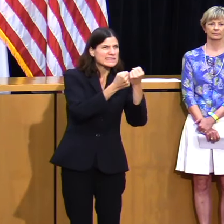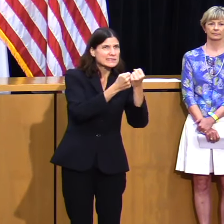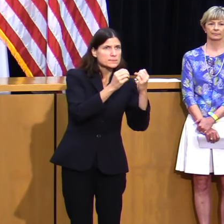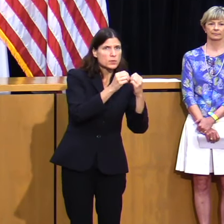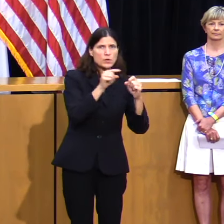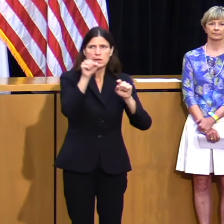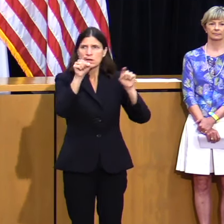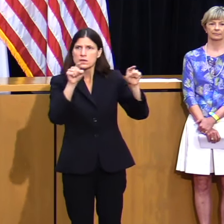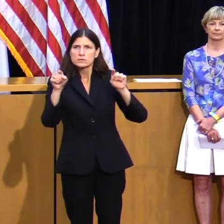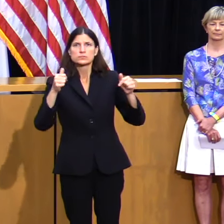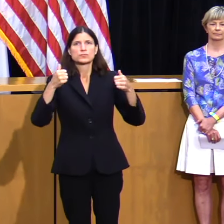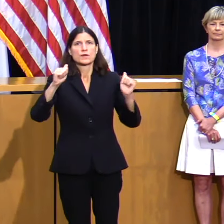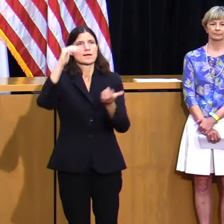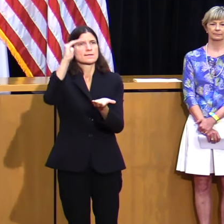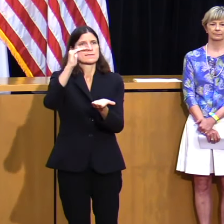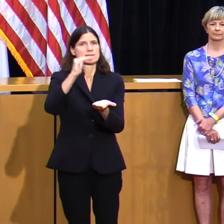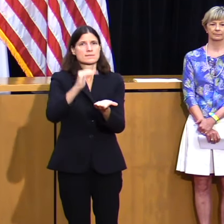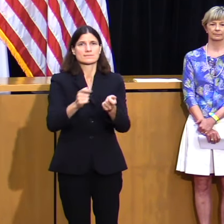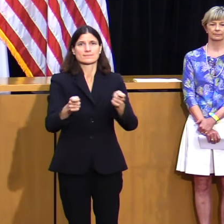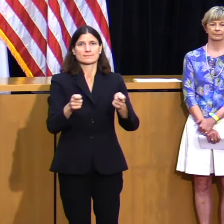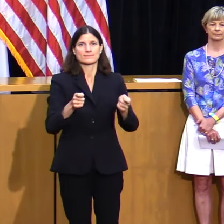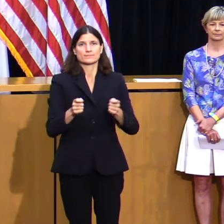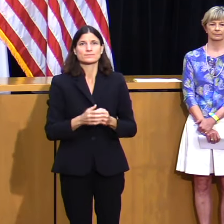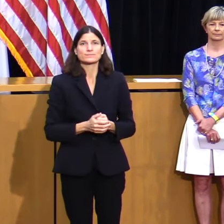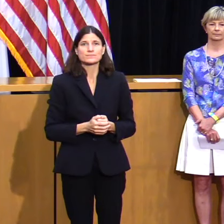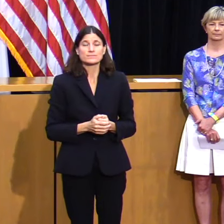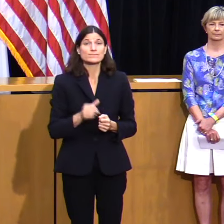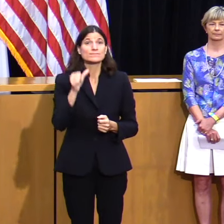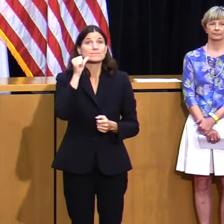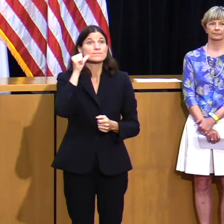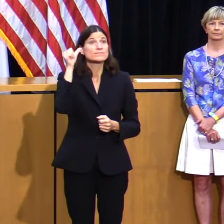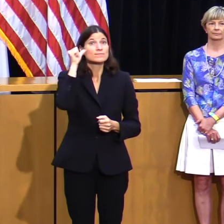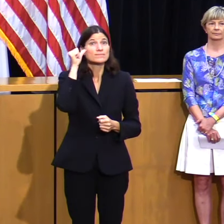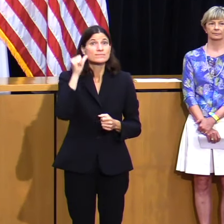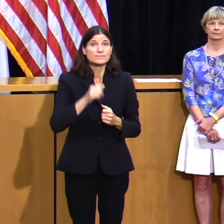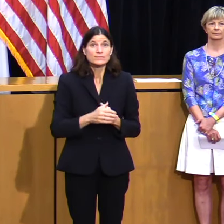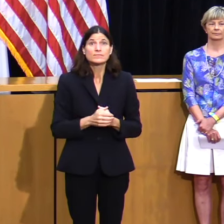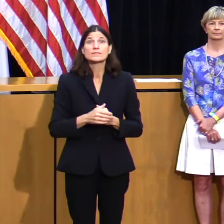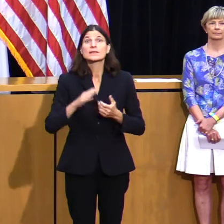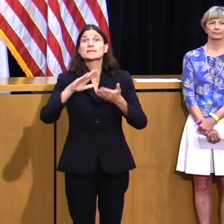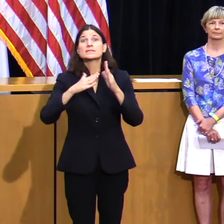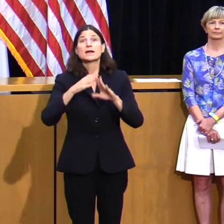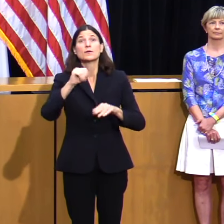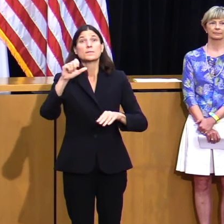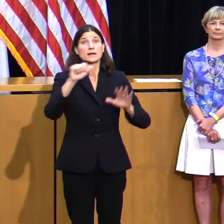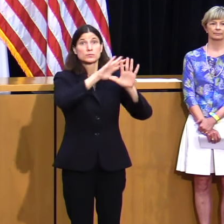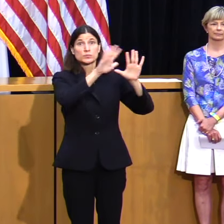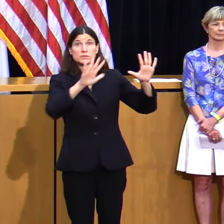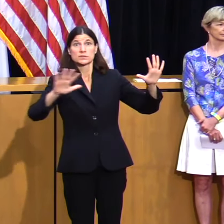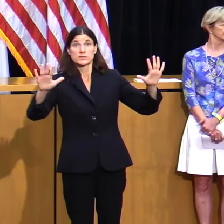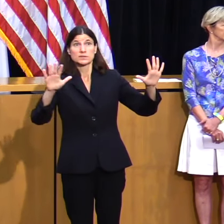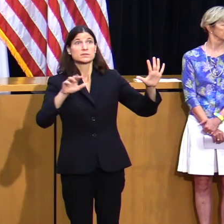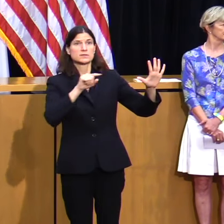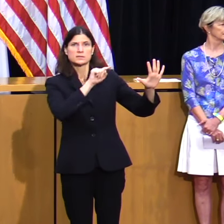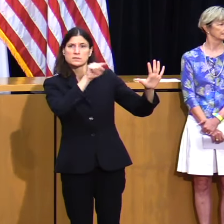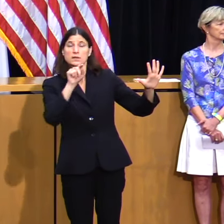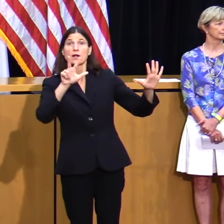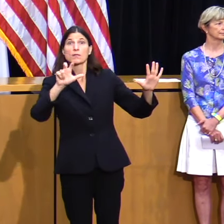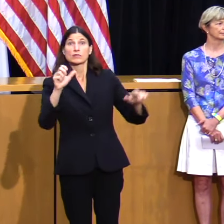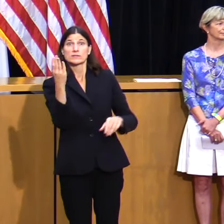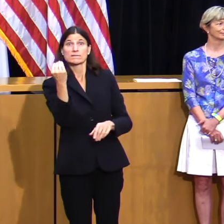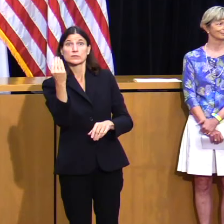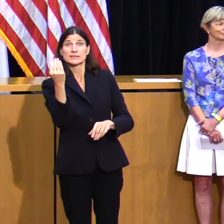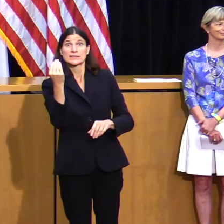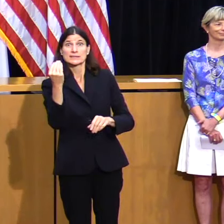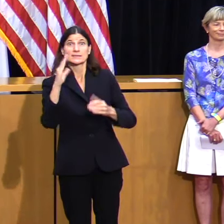report, 314 of the 351 cities and towns in Massachusetts are reporting an average daily case rate of less than 4 cases